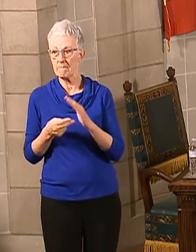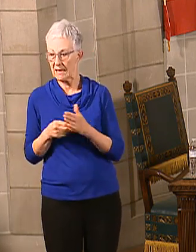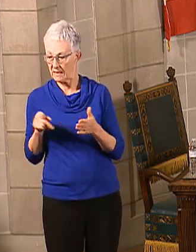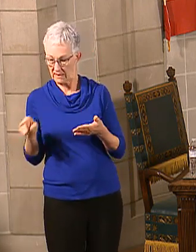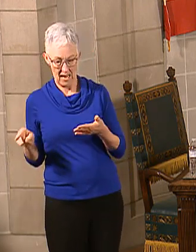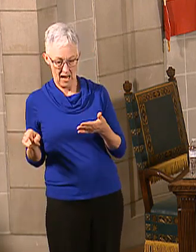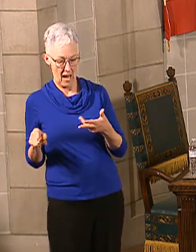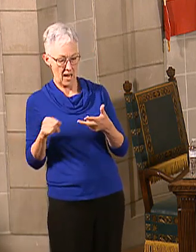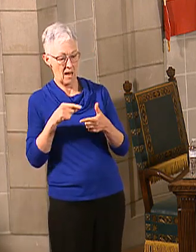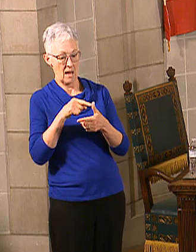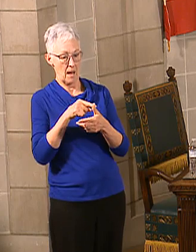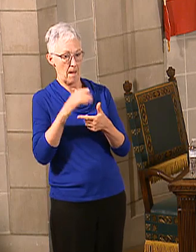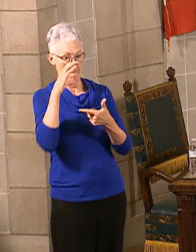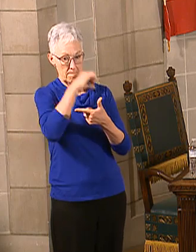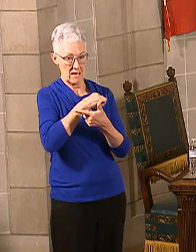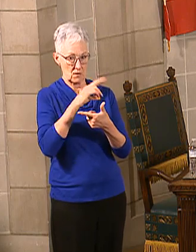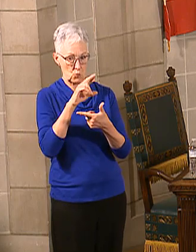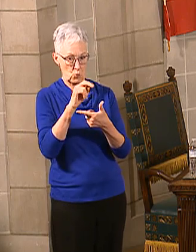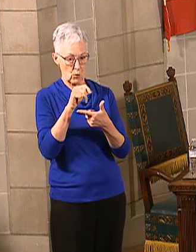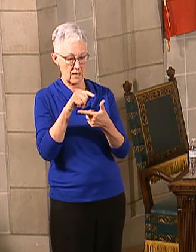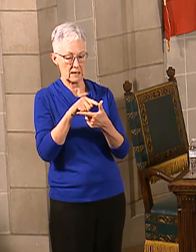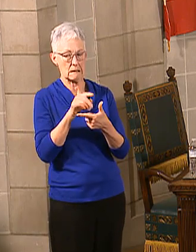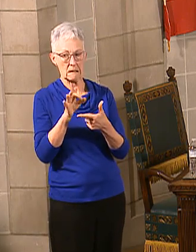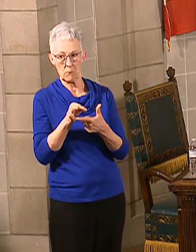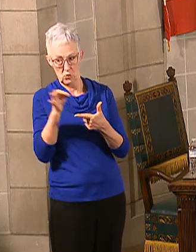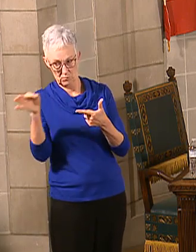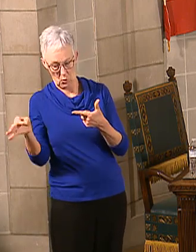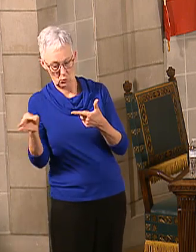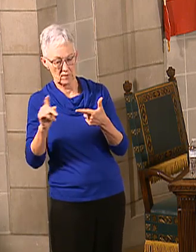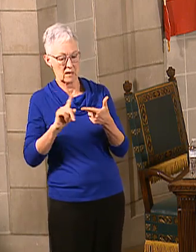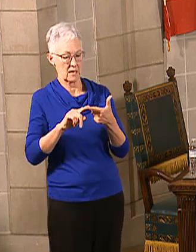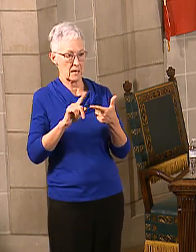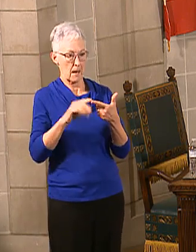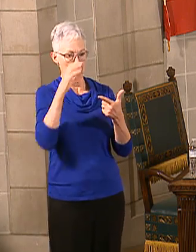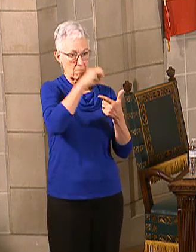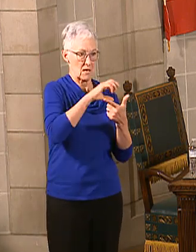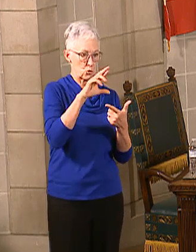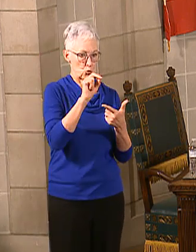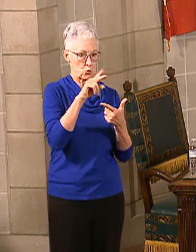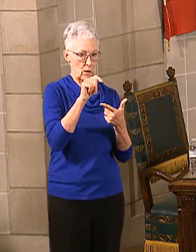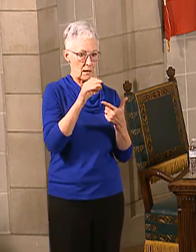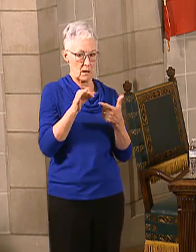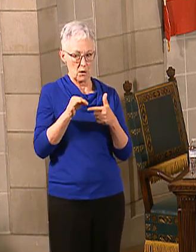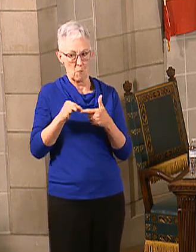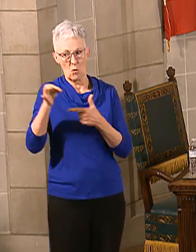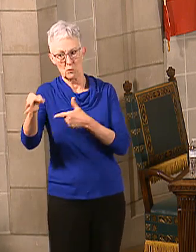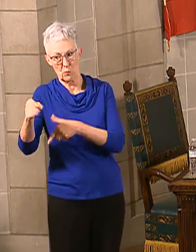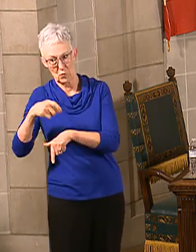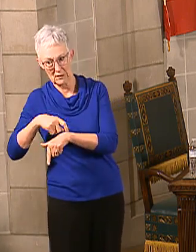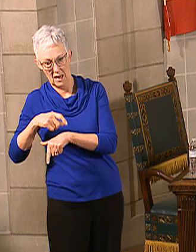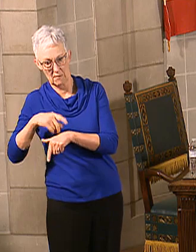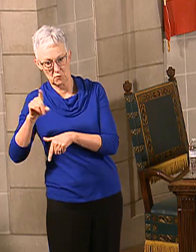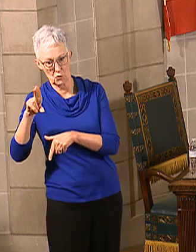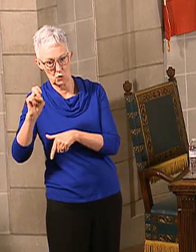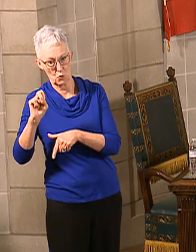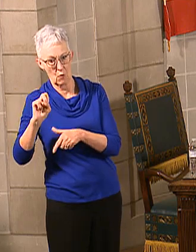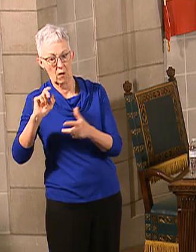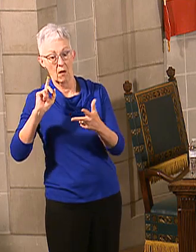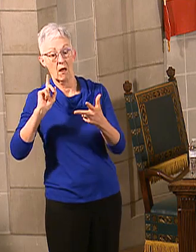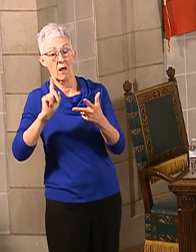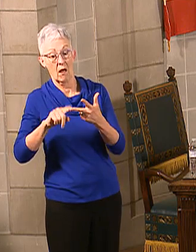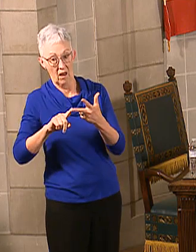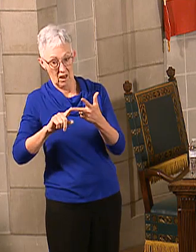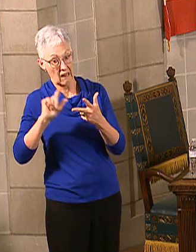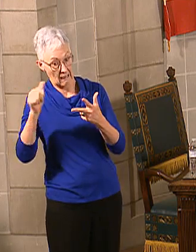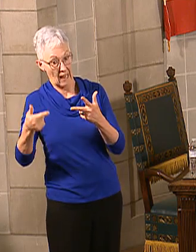can stop paying your rent. You still have to pay your rent, but it just defers that eviction notice. And of course, again, apply to the unemployment